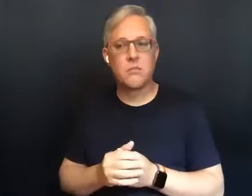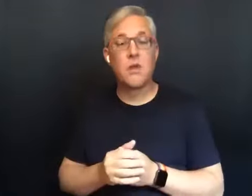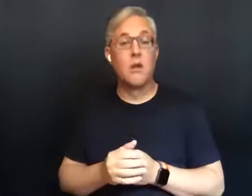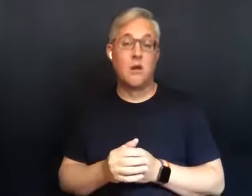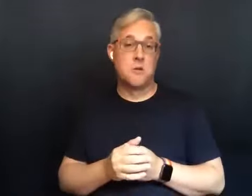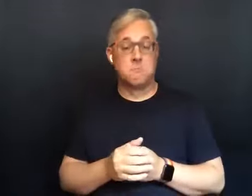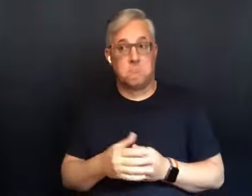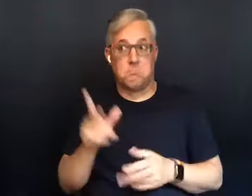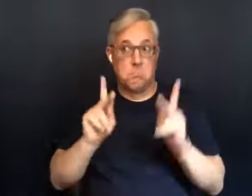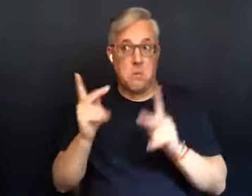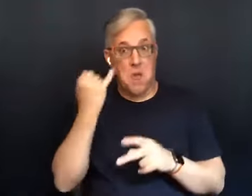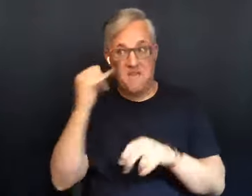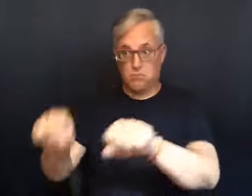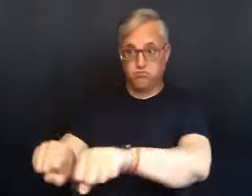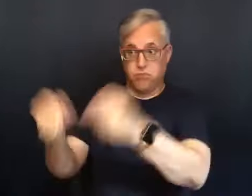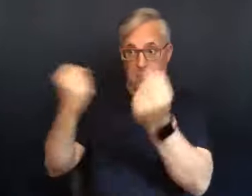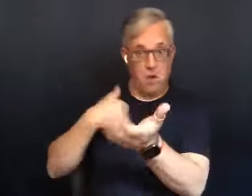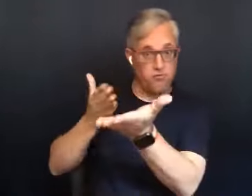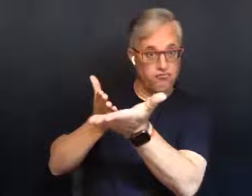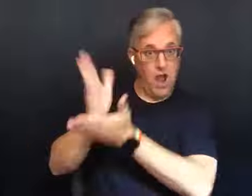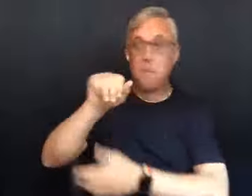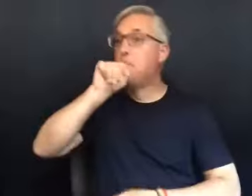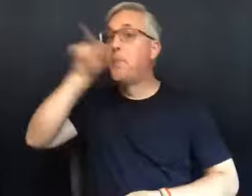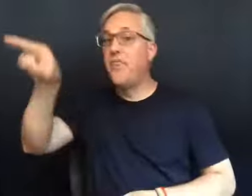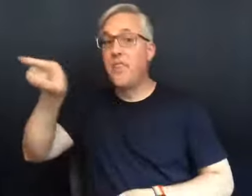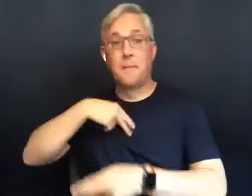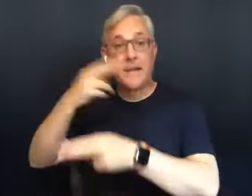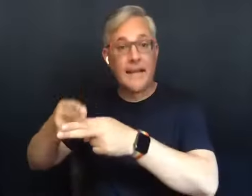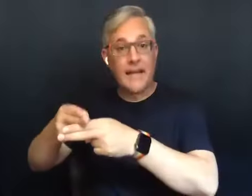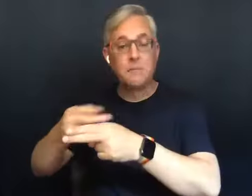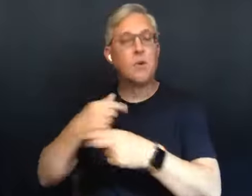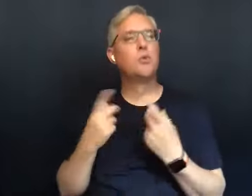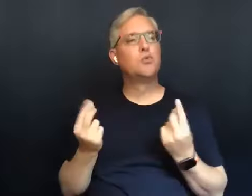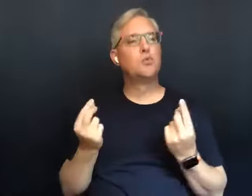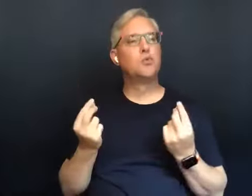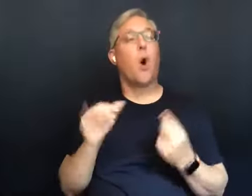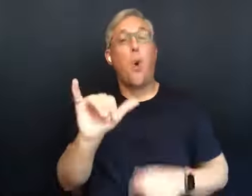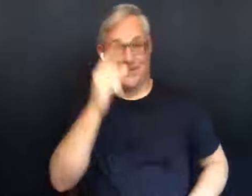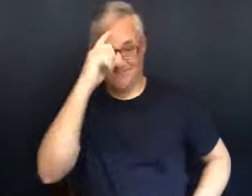So, because I have a right, and some people can violate my rights, what do I do about that?